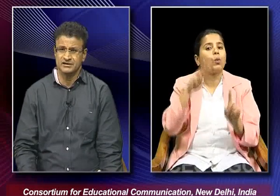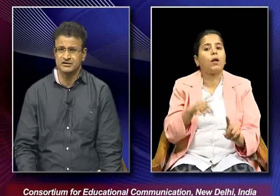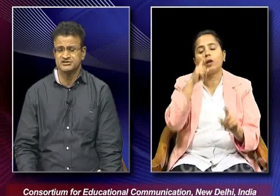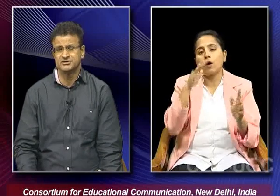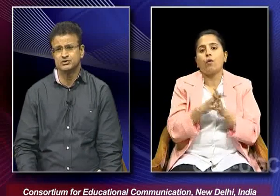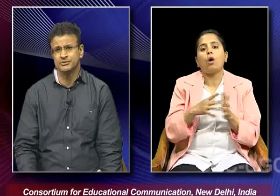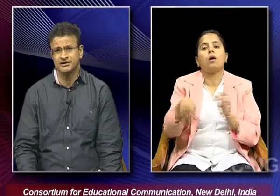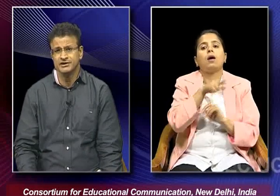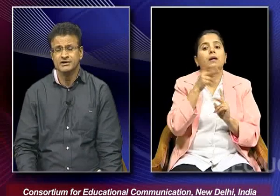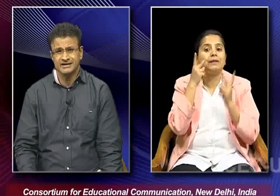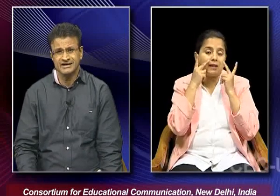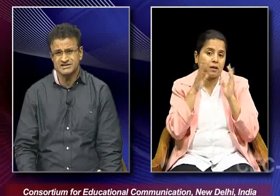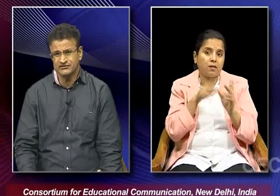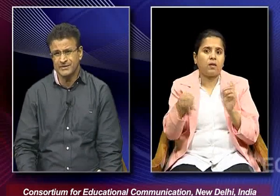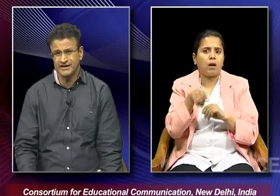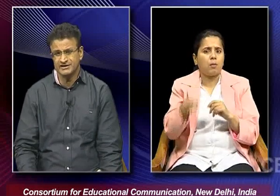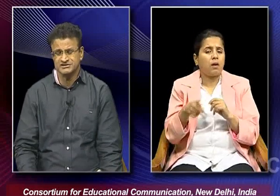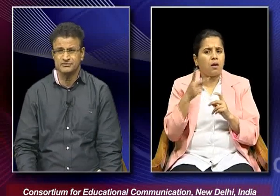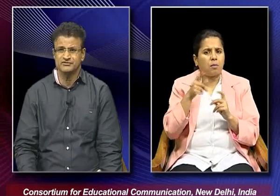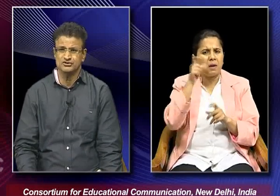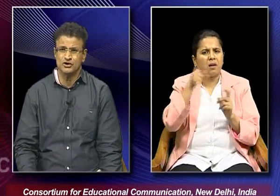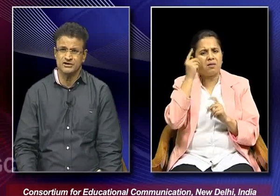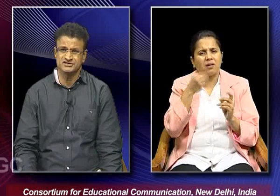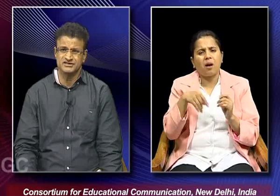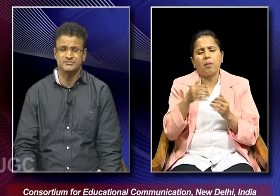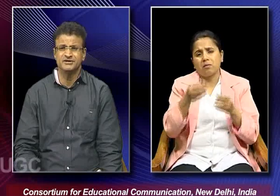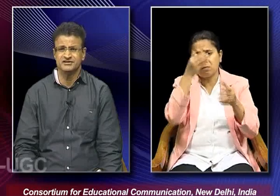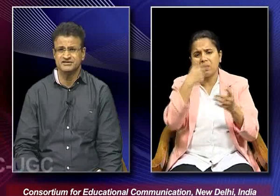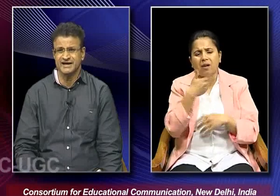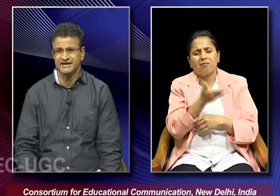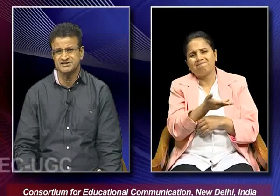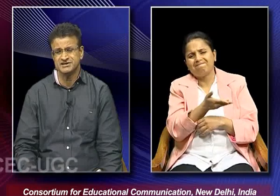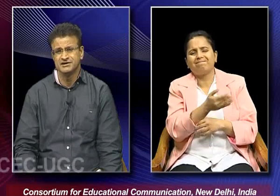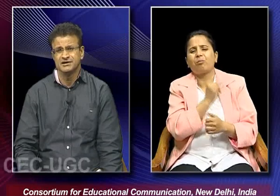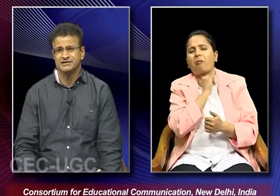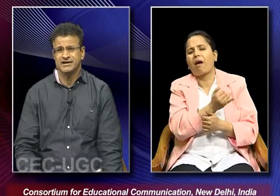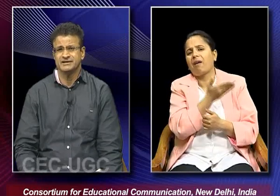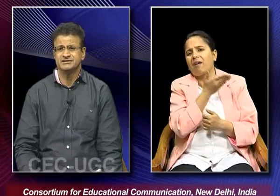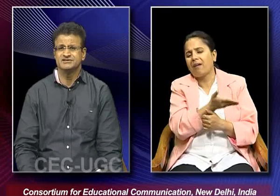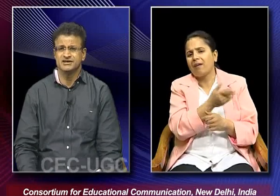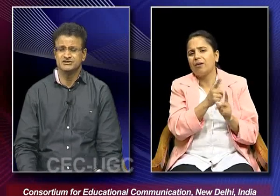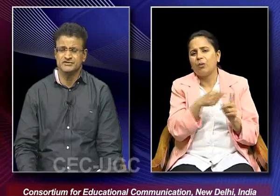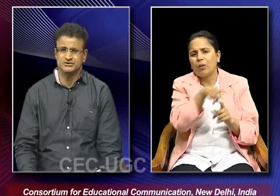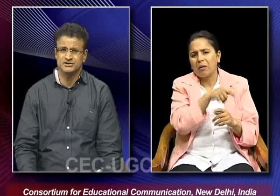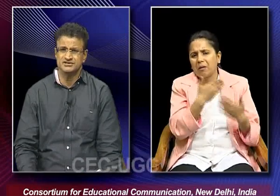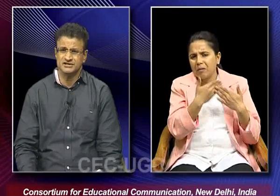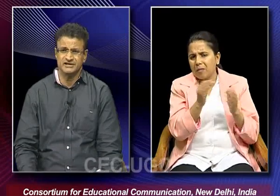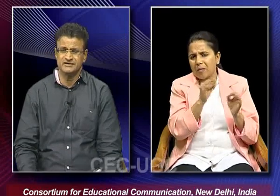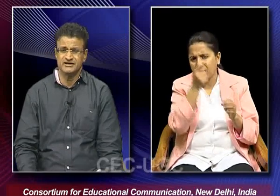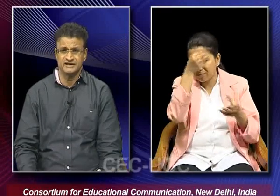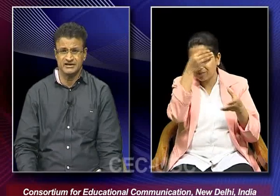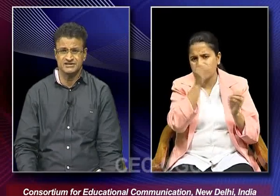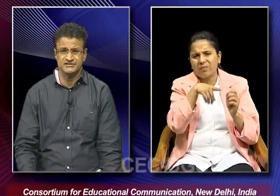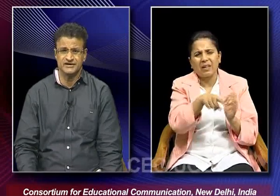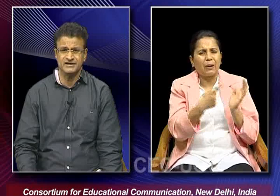they are considered to be regressive by some of the scholars. They have been criticized that these kinds of rituals, they are